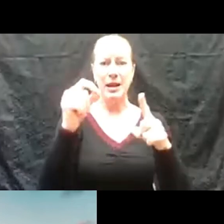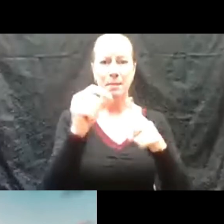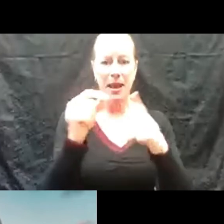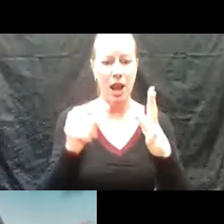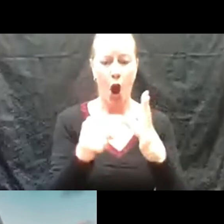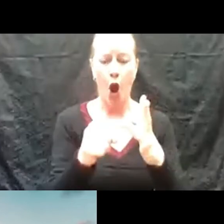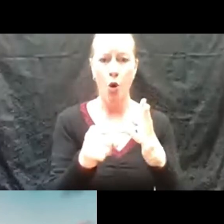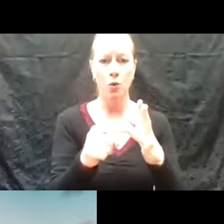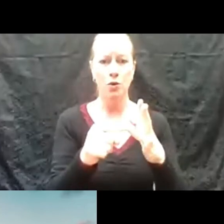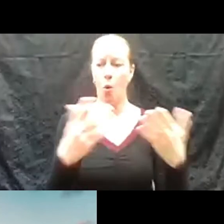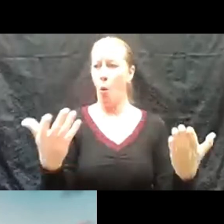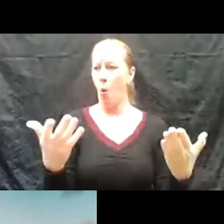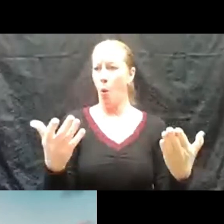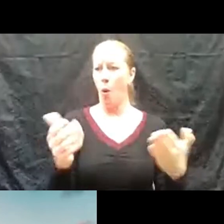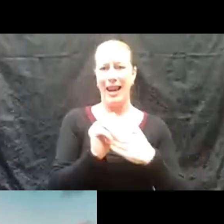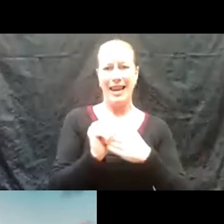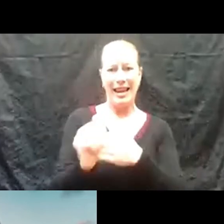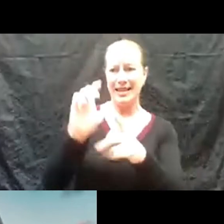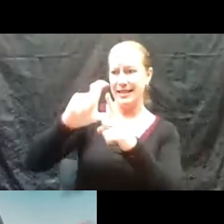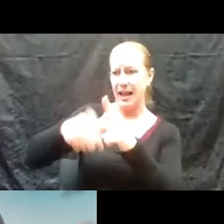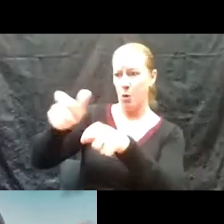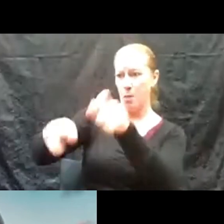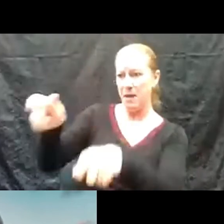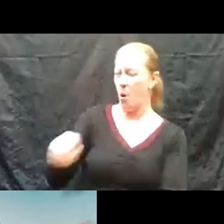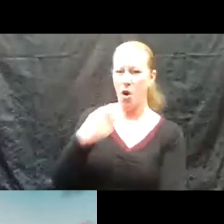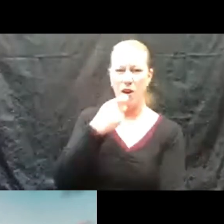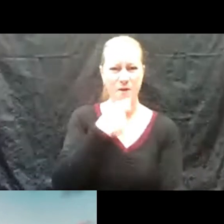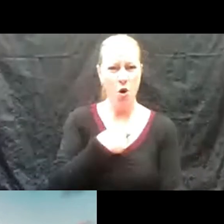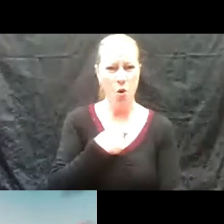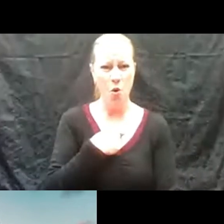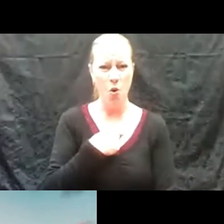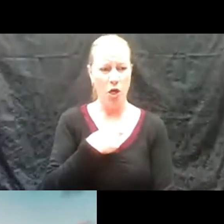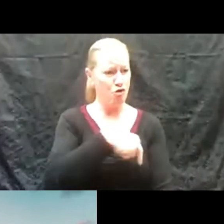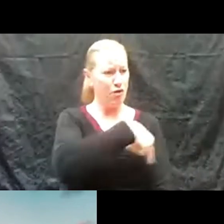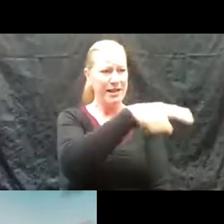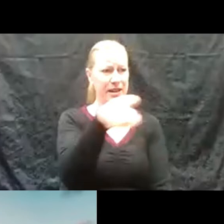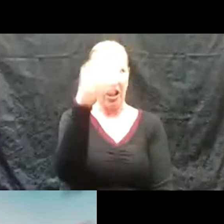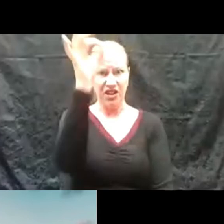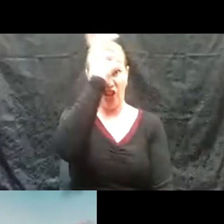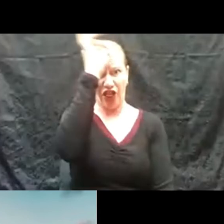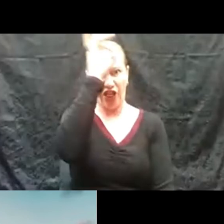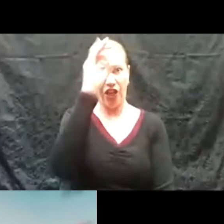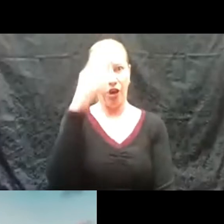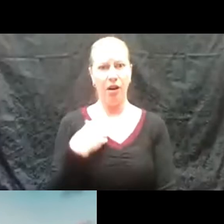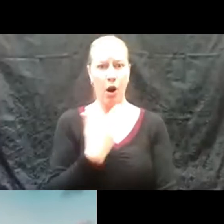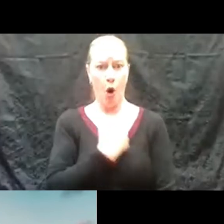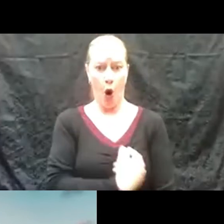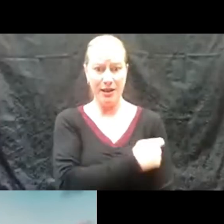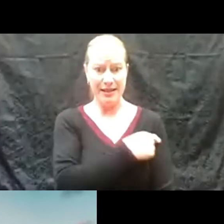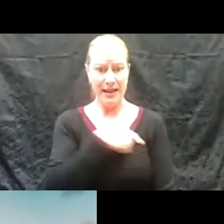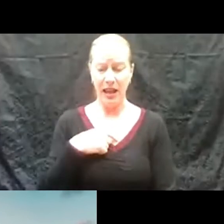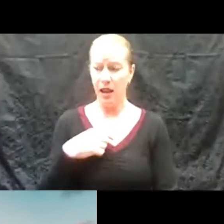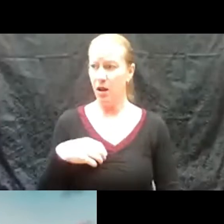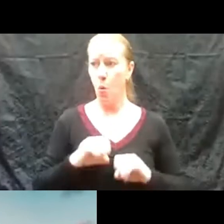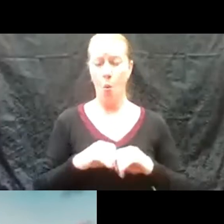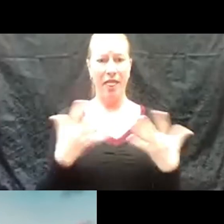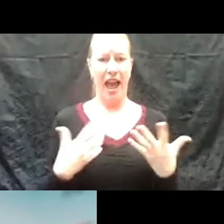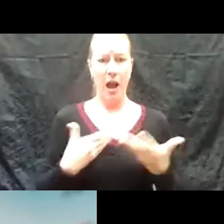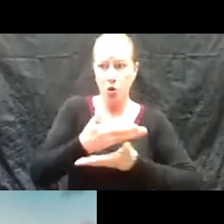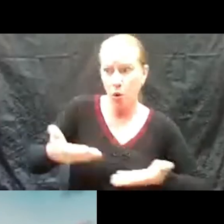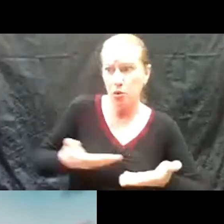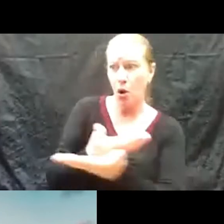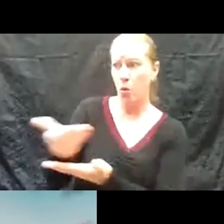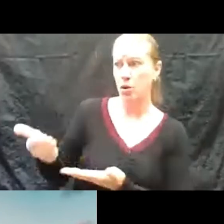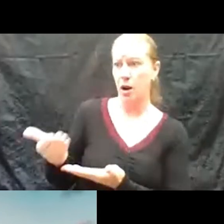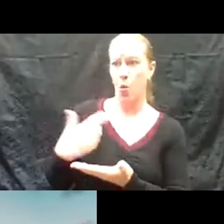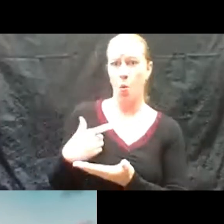elite disabled are sitting at that table without letting the rest of us know. And honestly, without consulting with